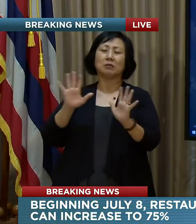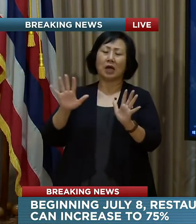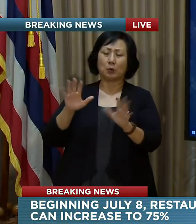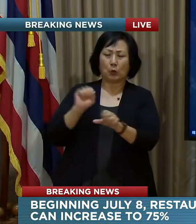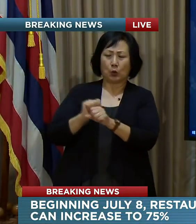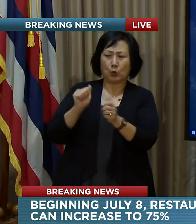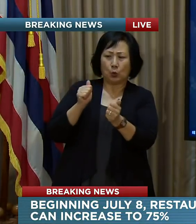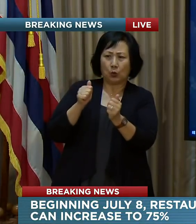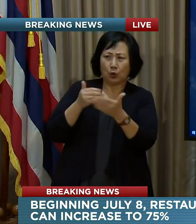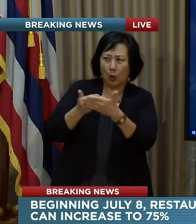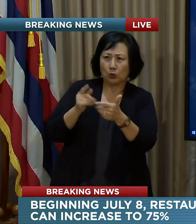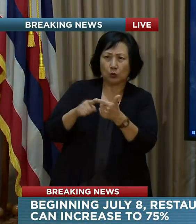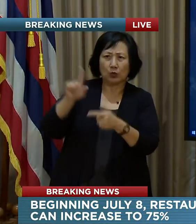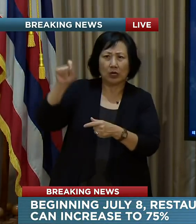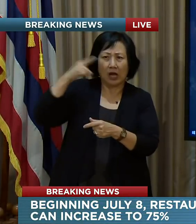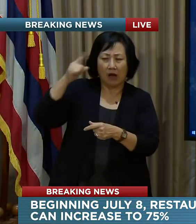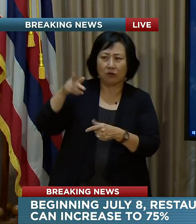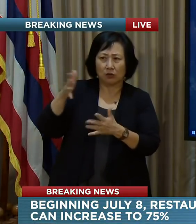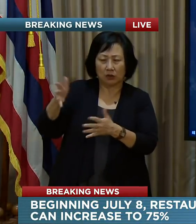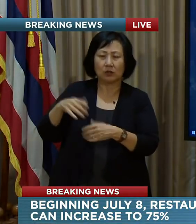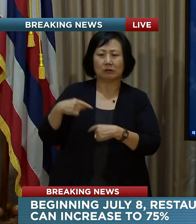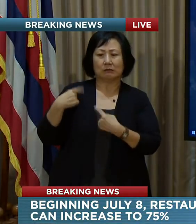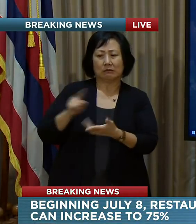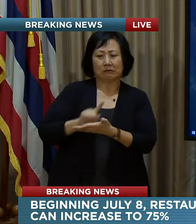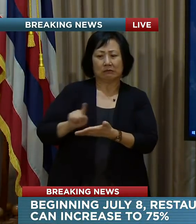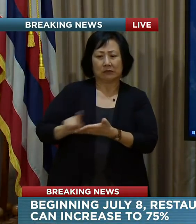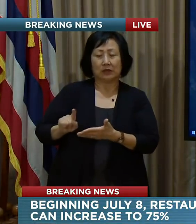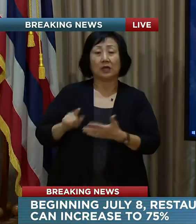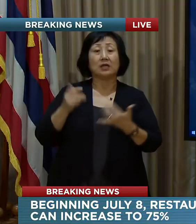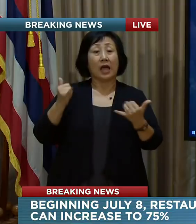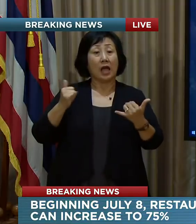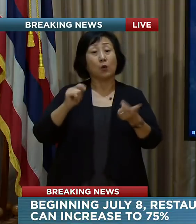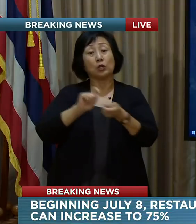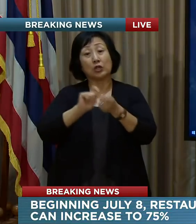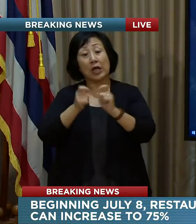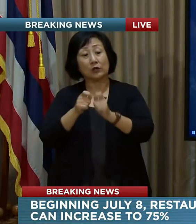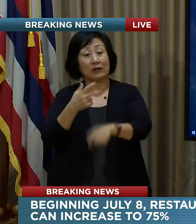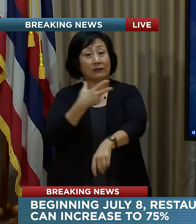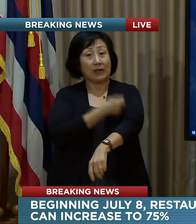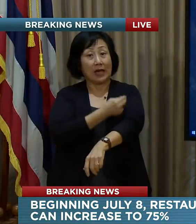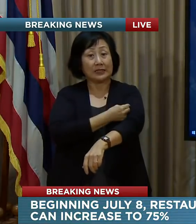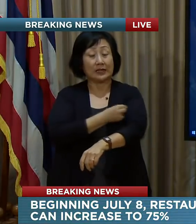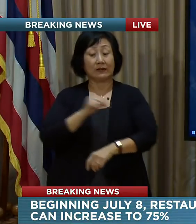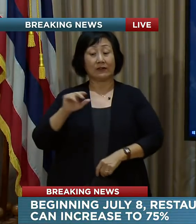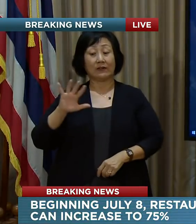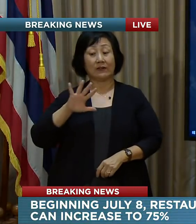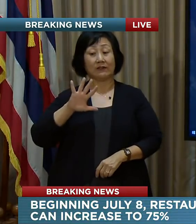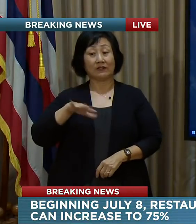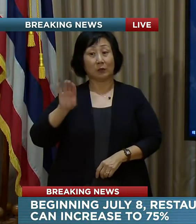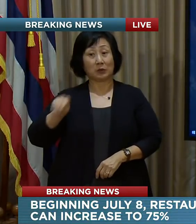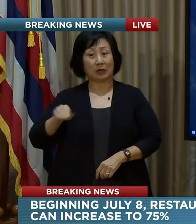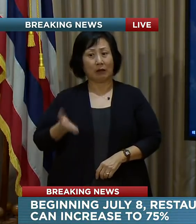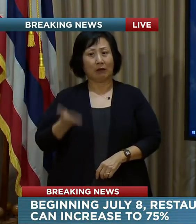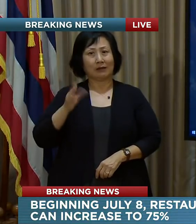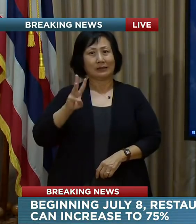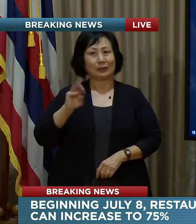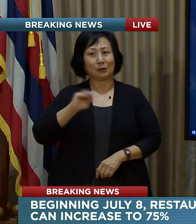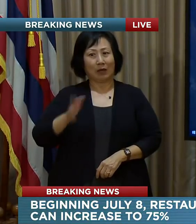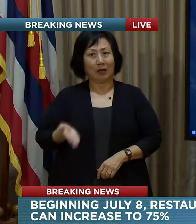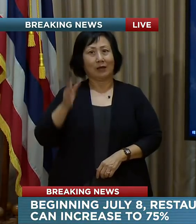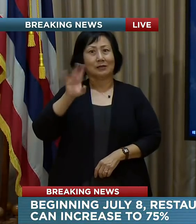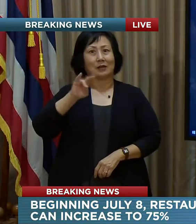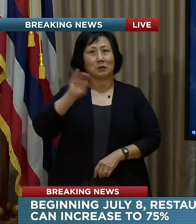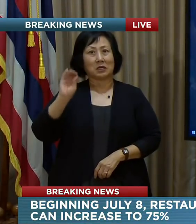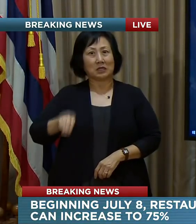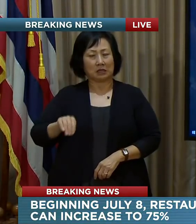weeks once we really shifted to the vaccine metric and 55%, 60%, 70%. I just